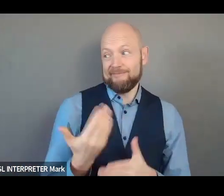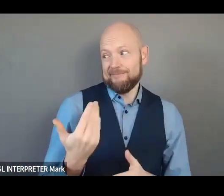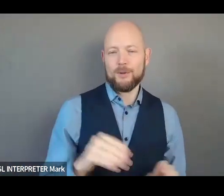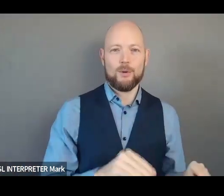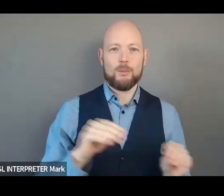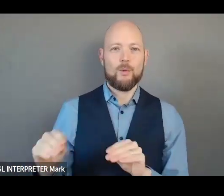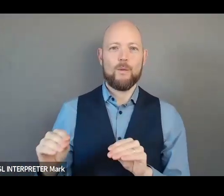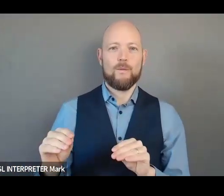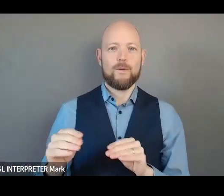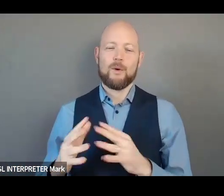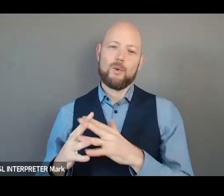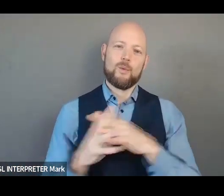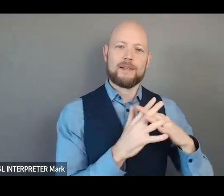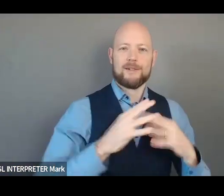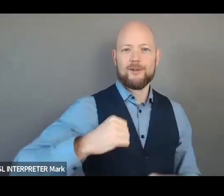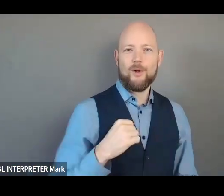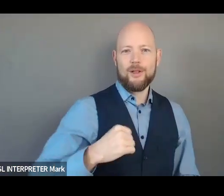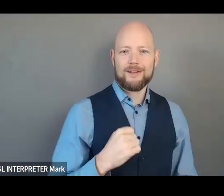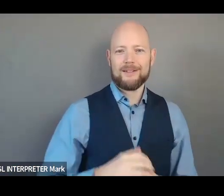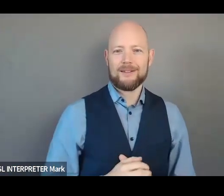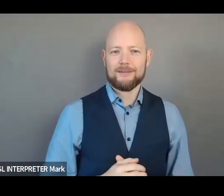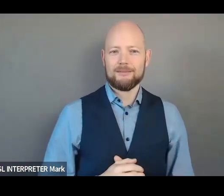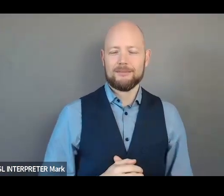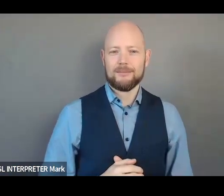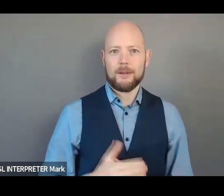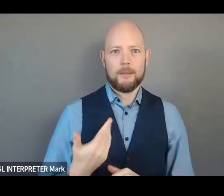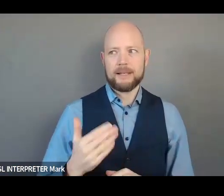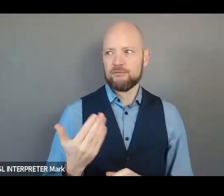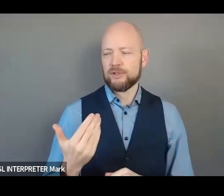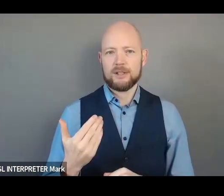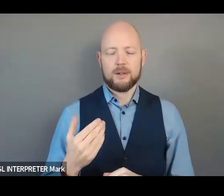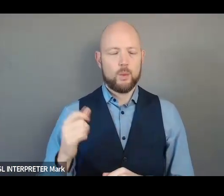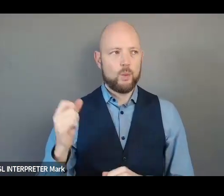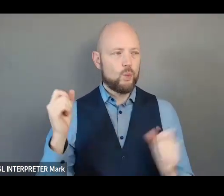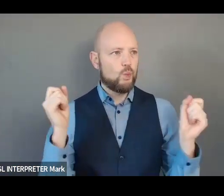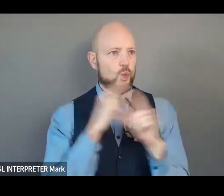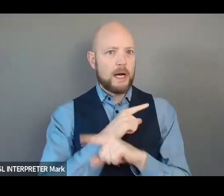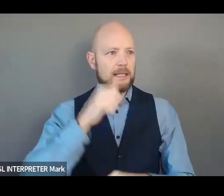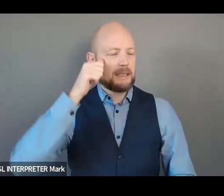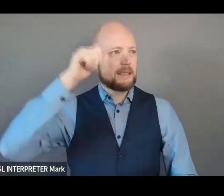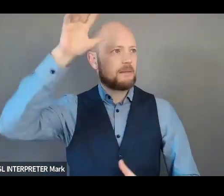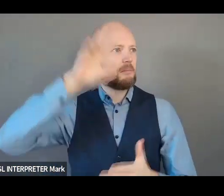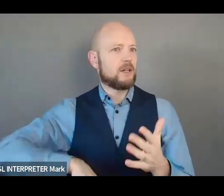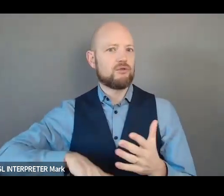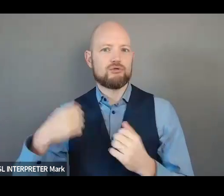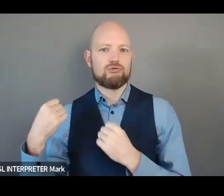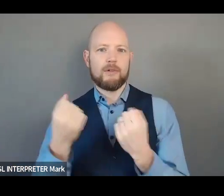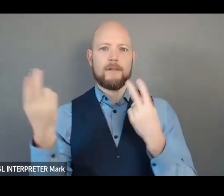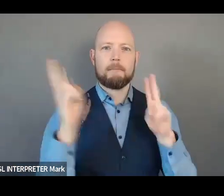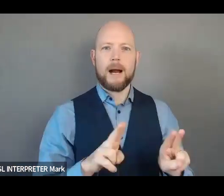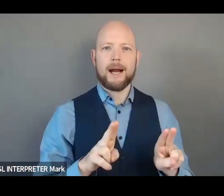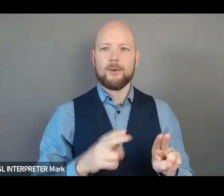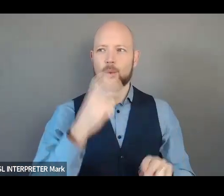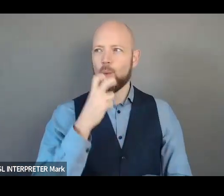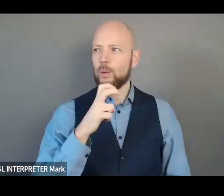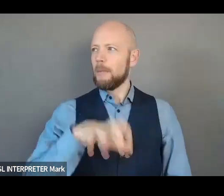the West of Scotland. And I had a slightly out-of-body experience driving back to a place where I spent a lot of time. I'm